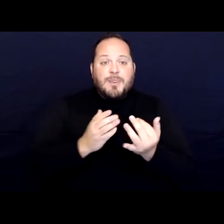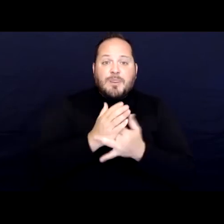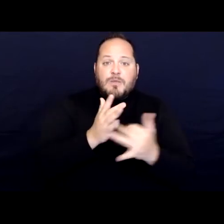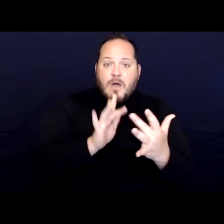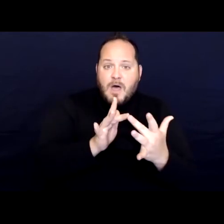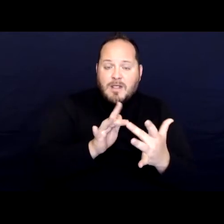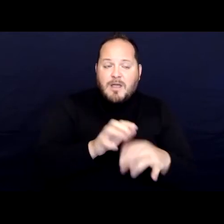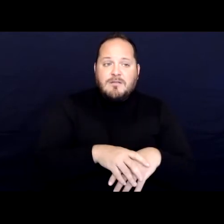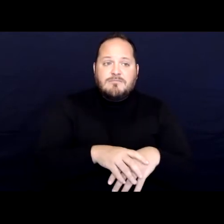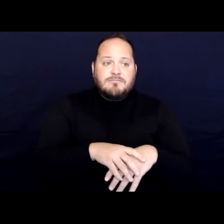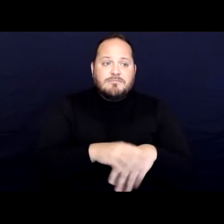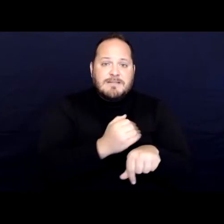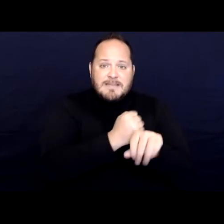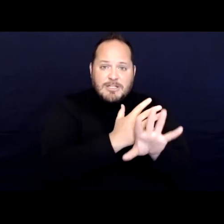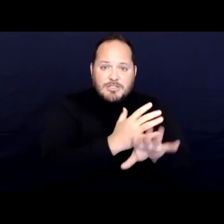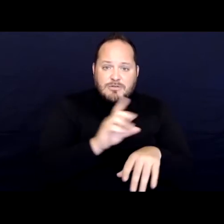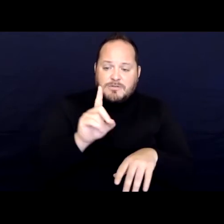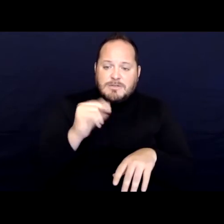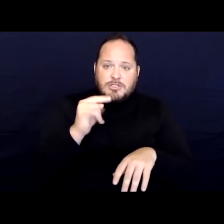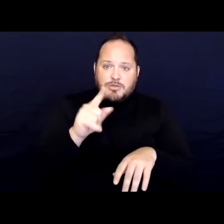digital means.